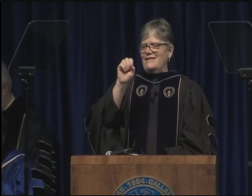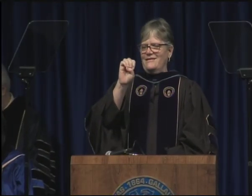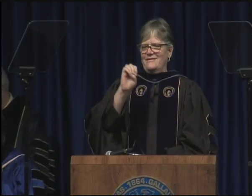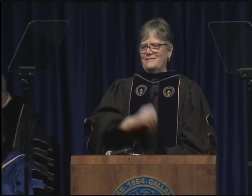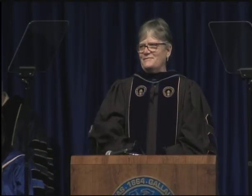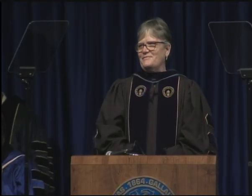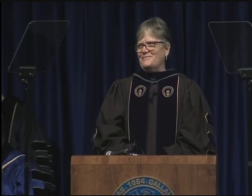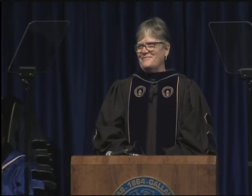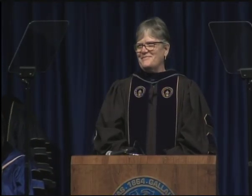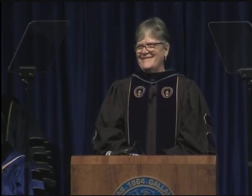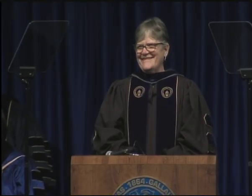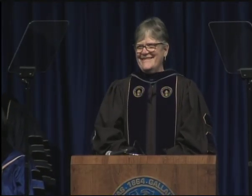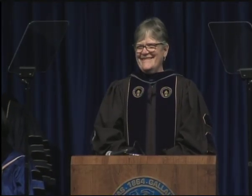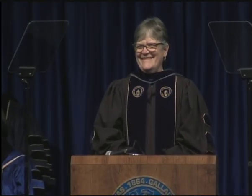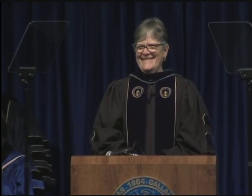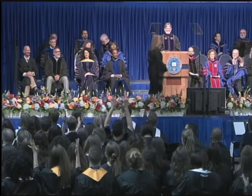Morgan Breeze.